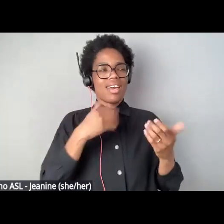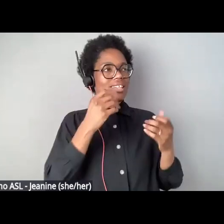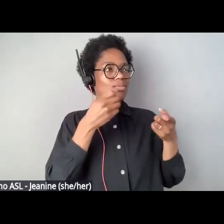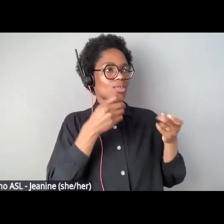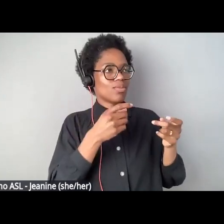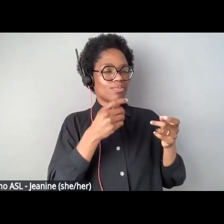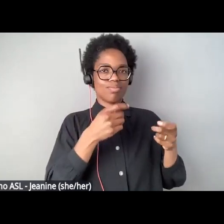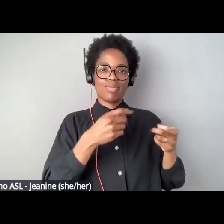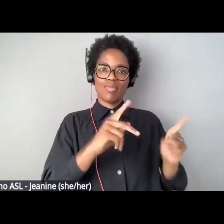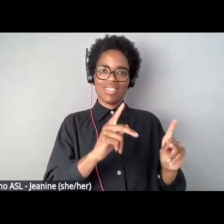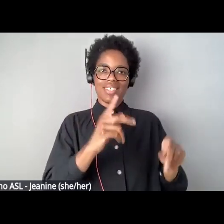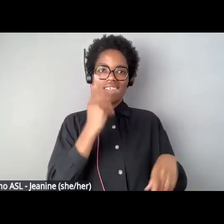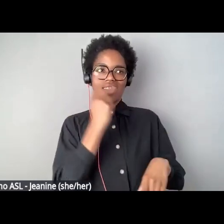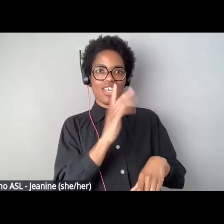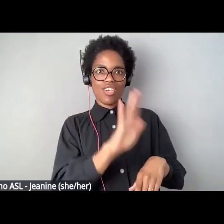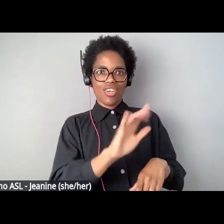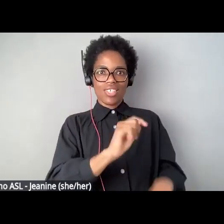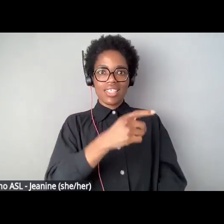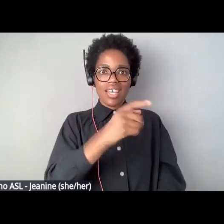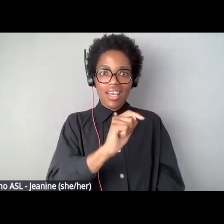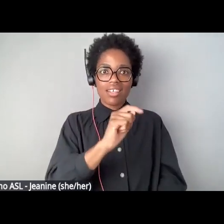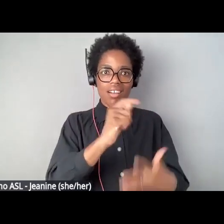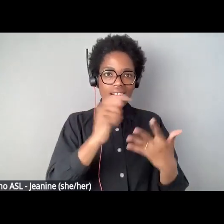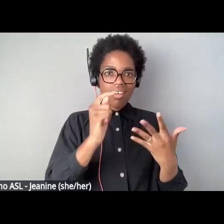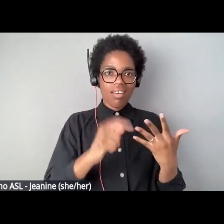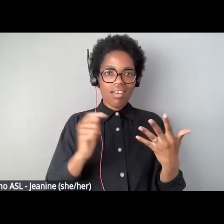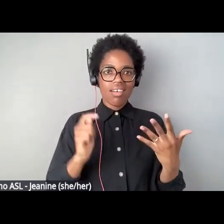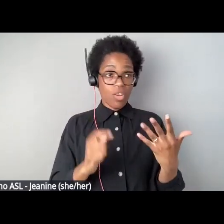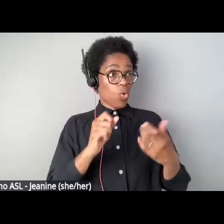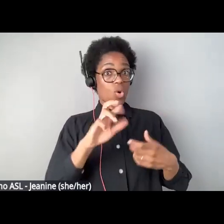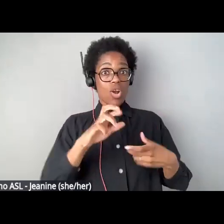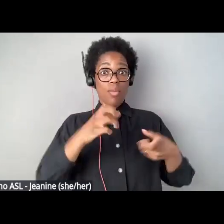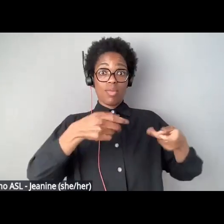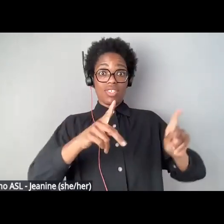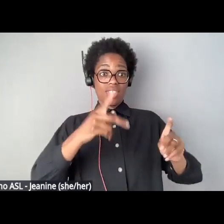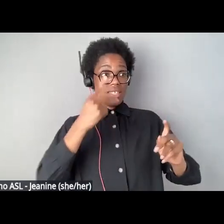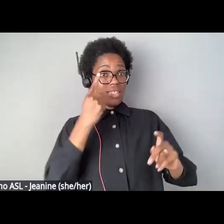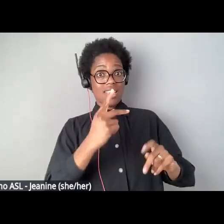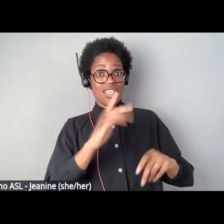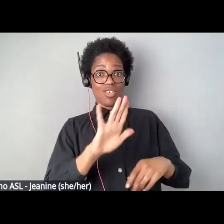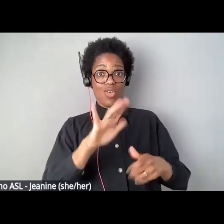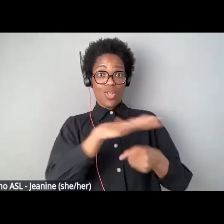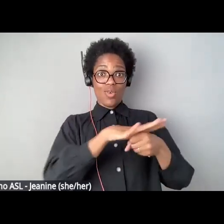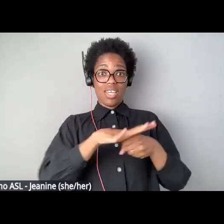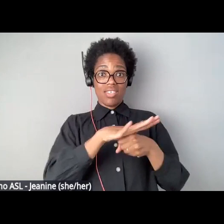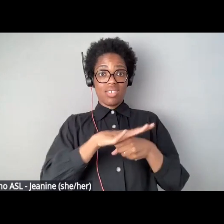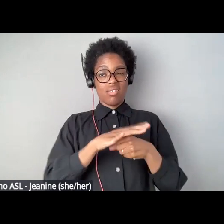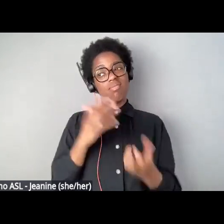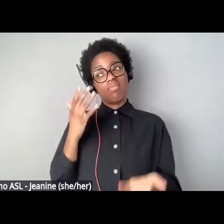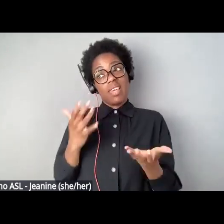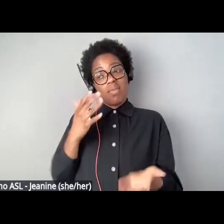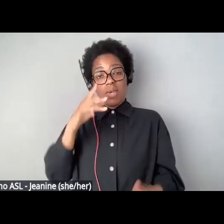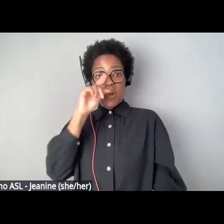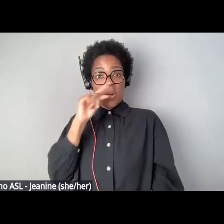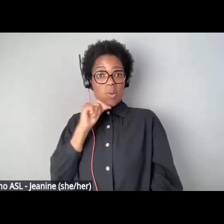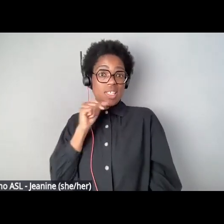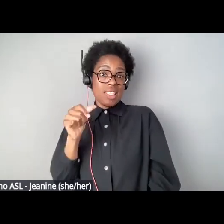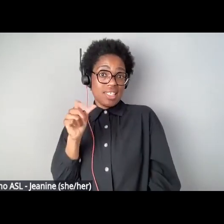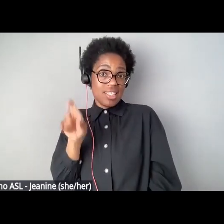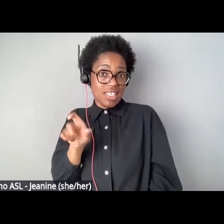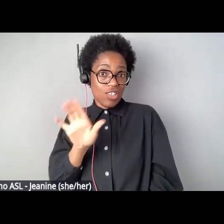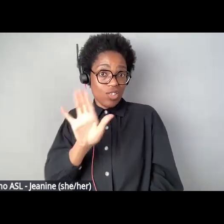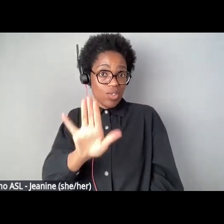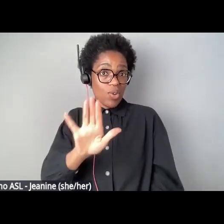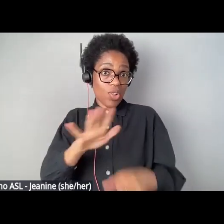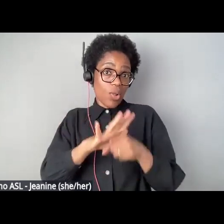permissions. Maybe Zoom doesn't need access to your location on your phone. Okay, and actually I wanted to start by